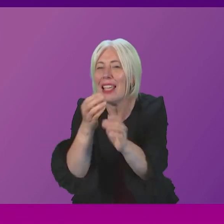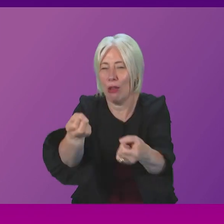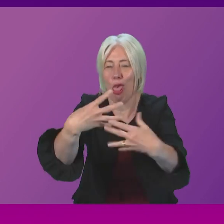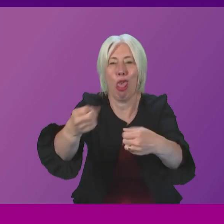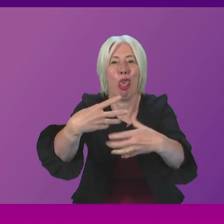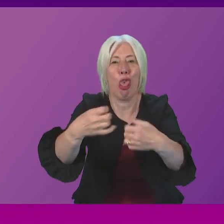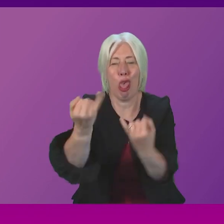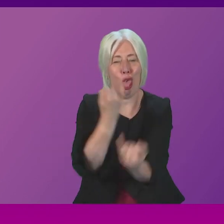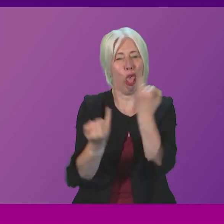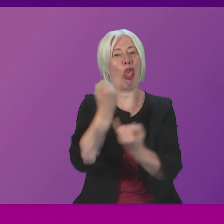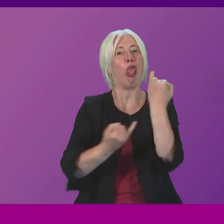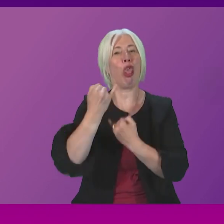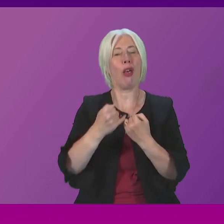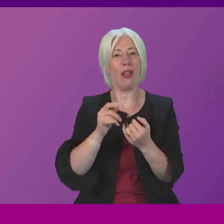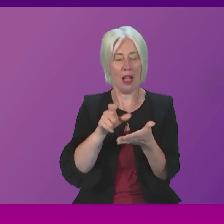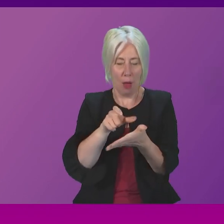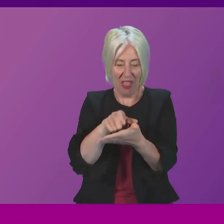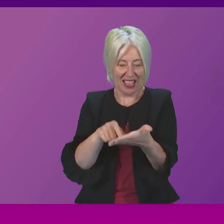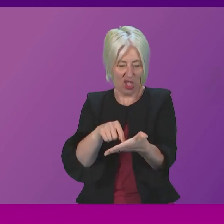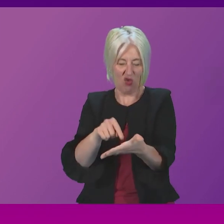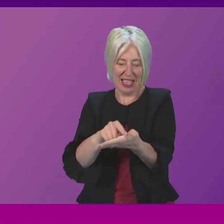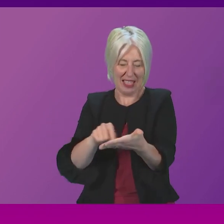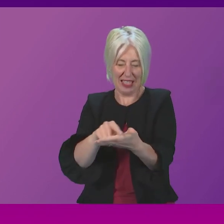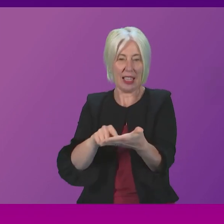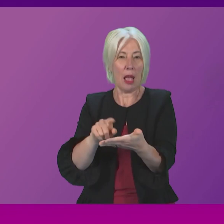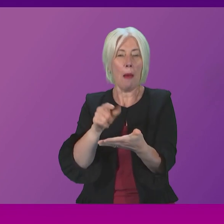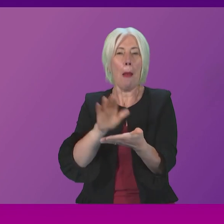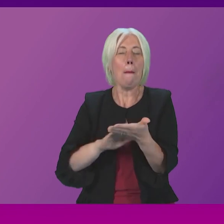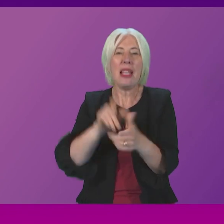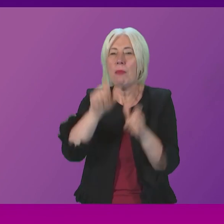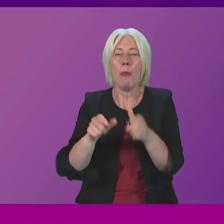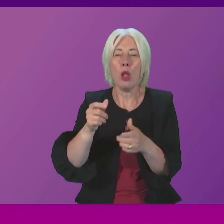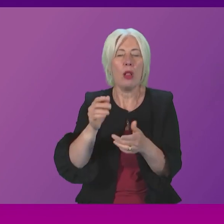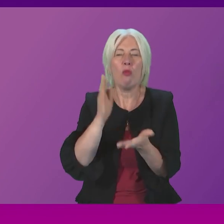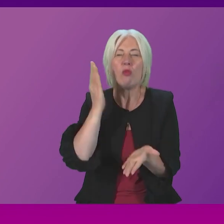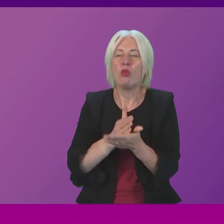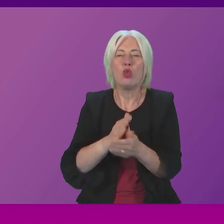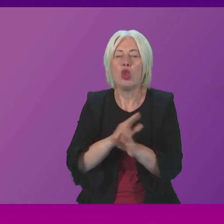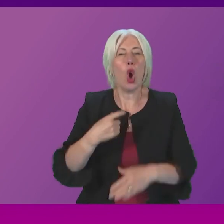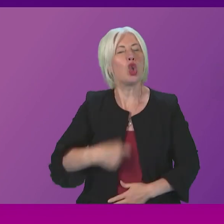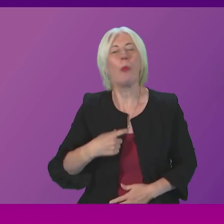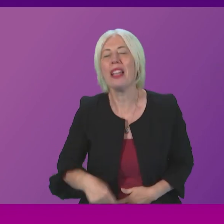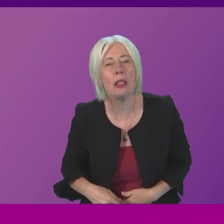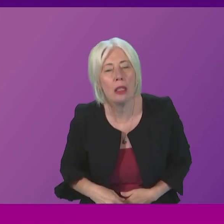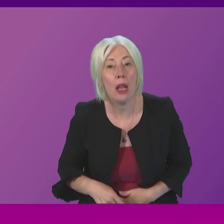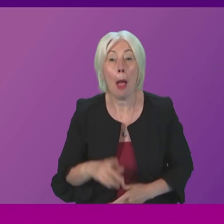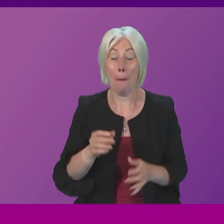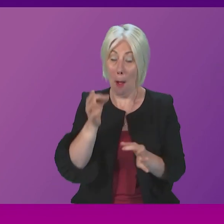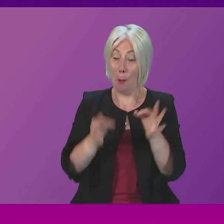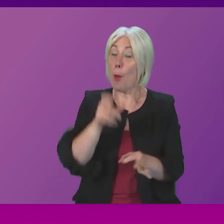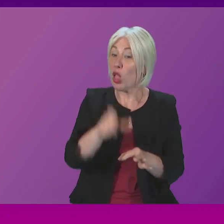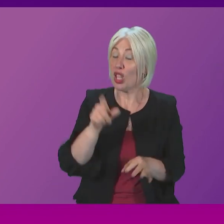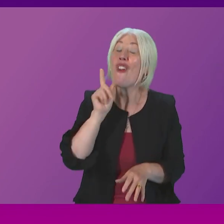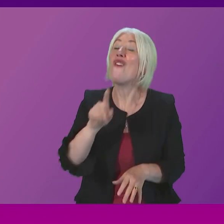screen and this bit here has dehumanized all of us, actually. But politicians and female